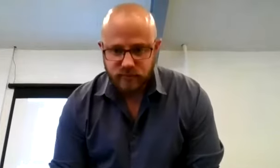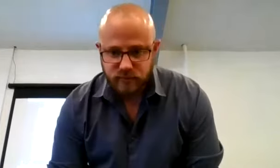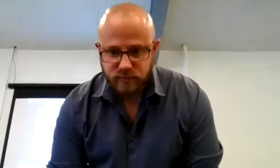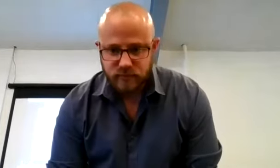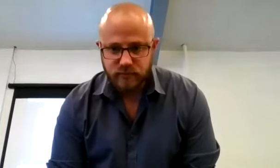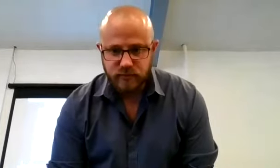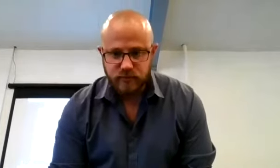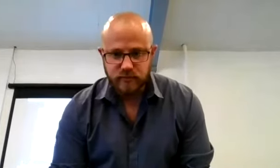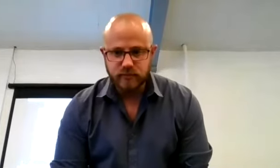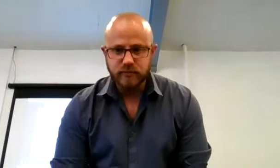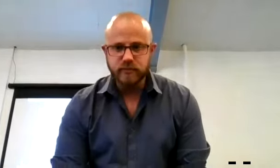signs.